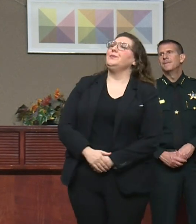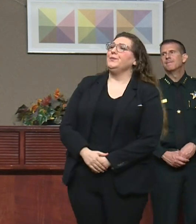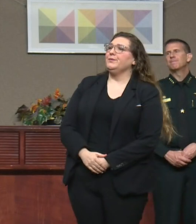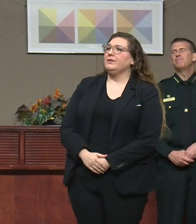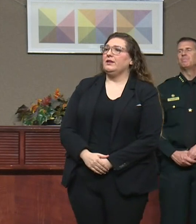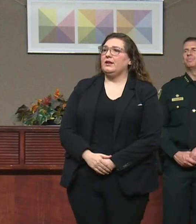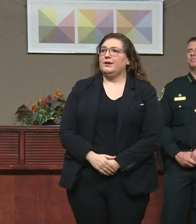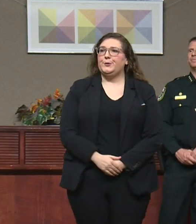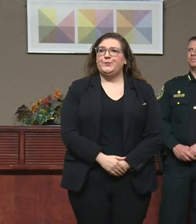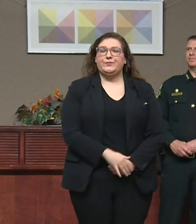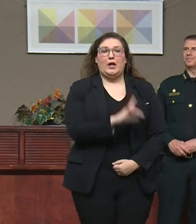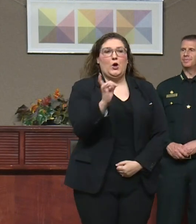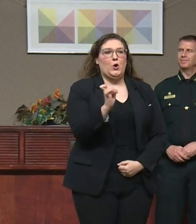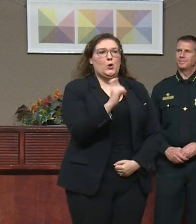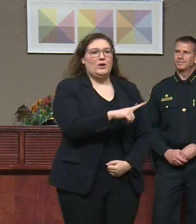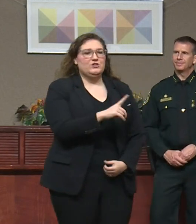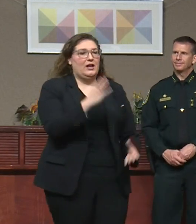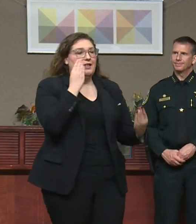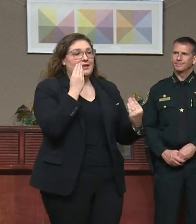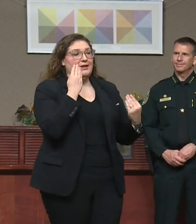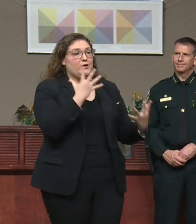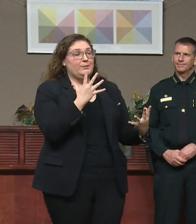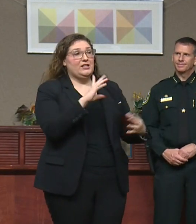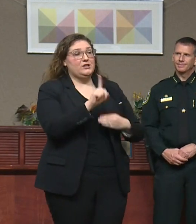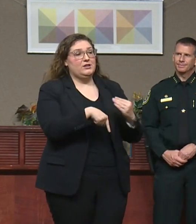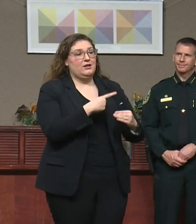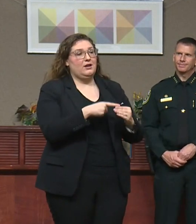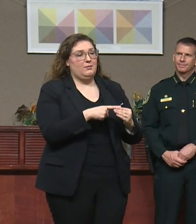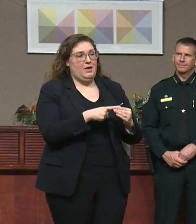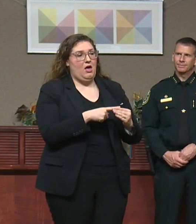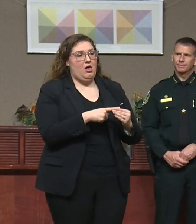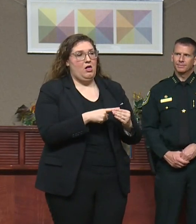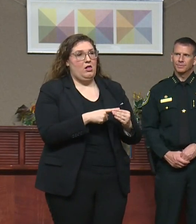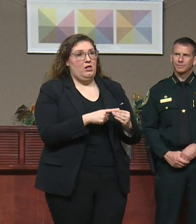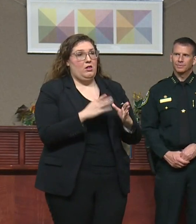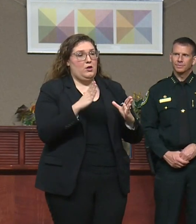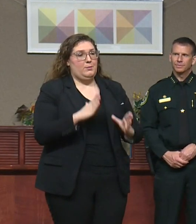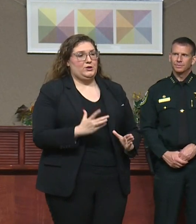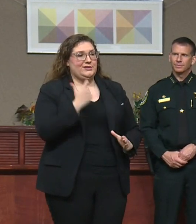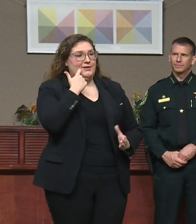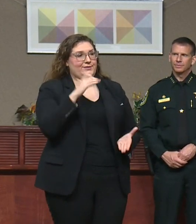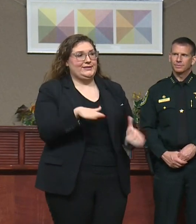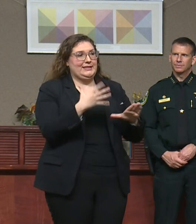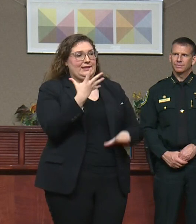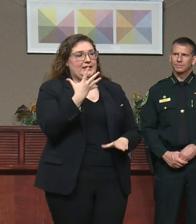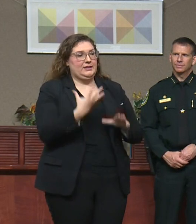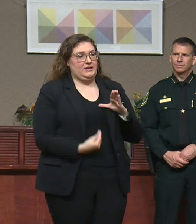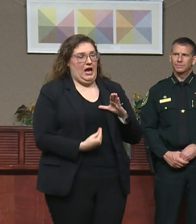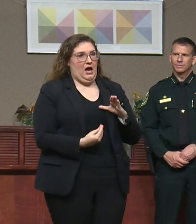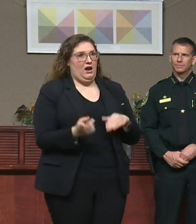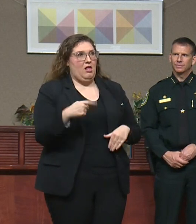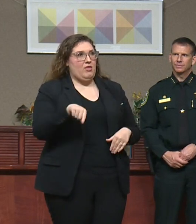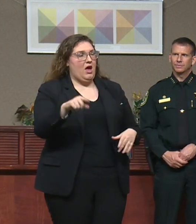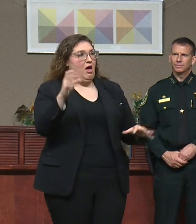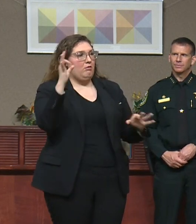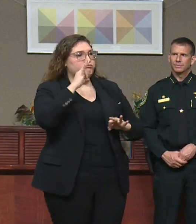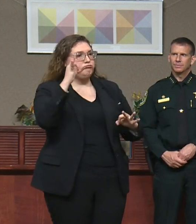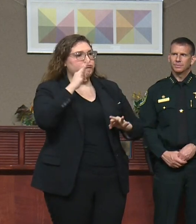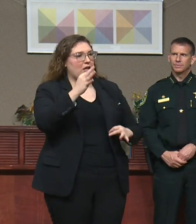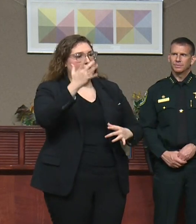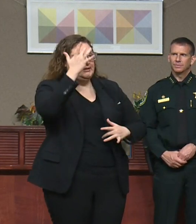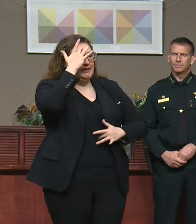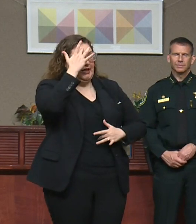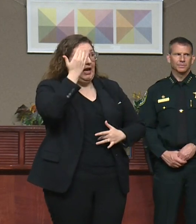The information about the person who died, who was asymptomatic, is interesting. I don't know if you know why